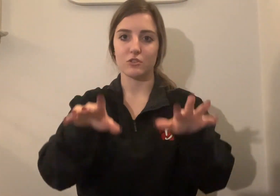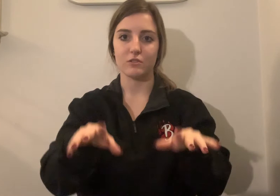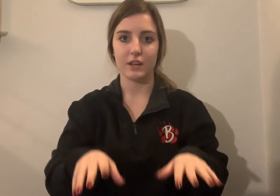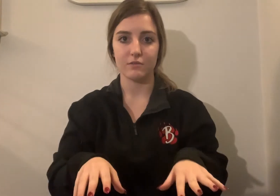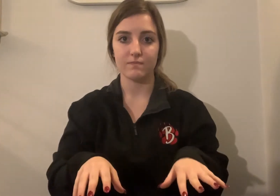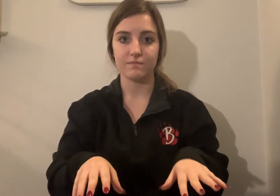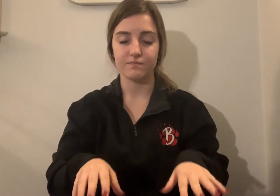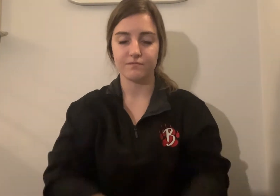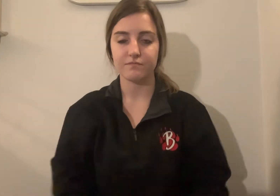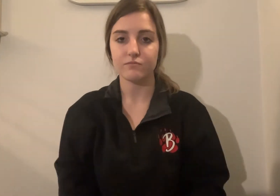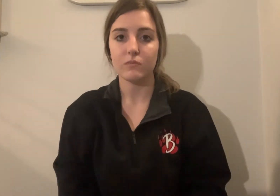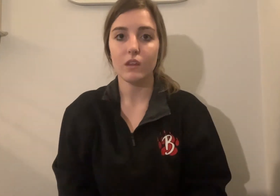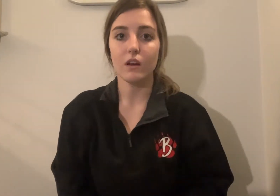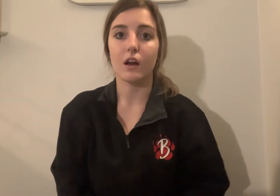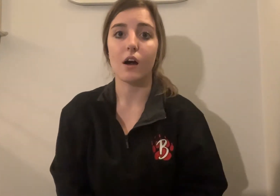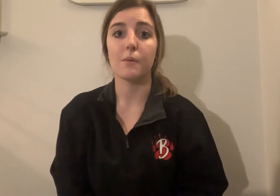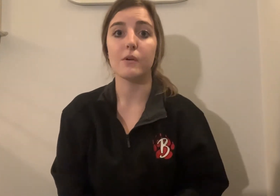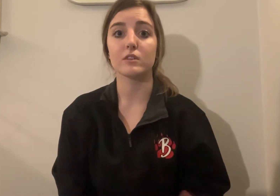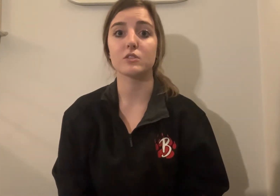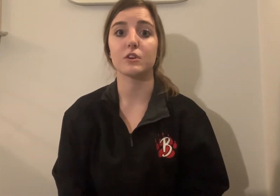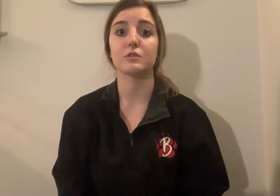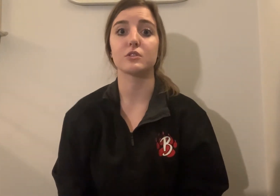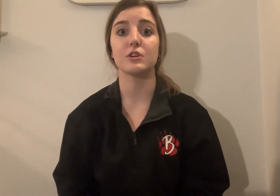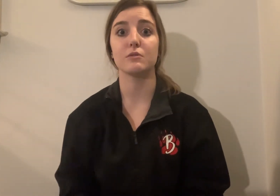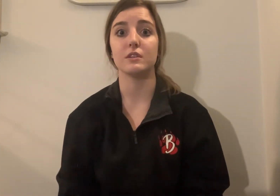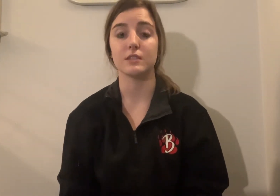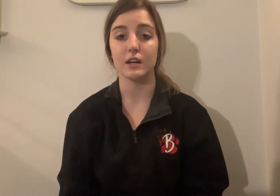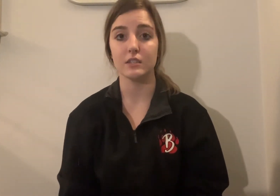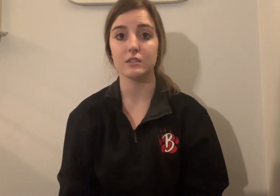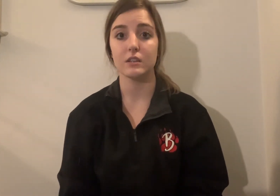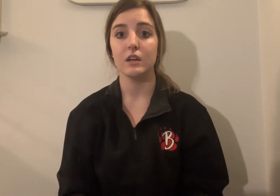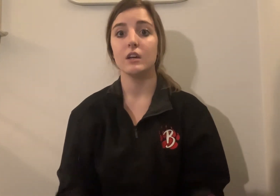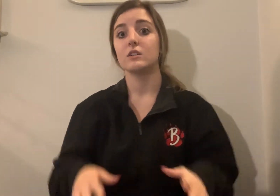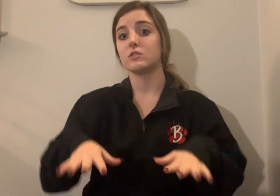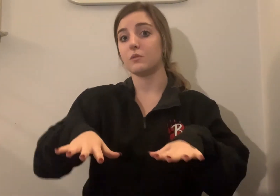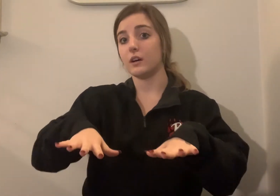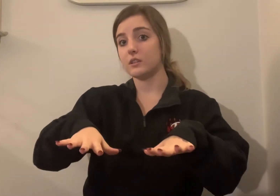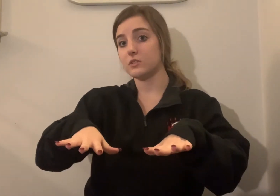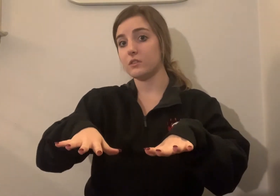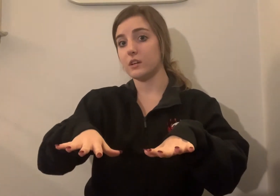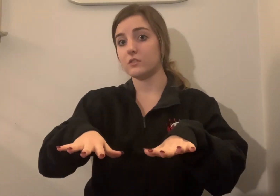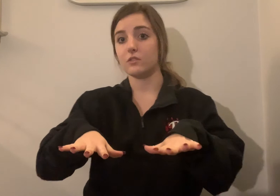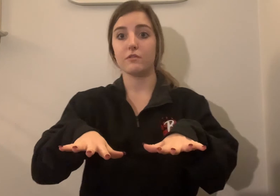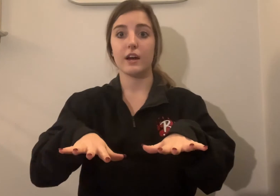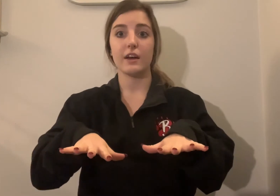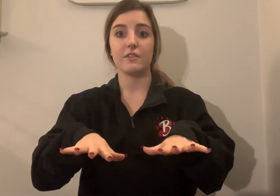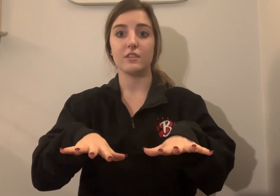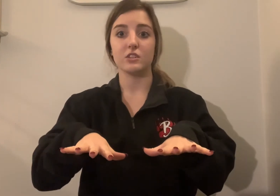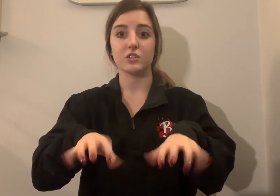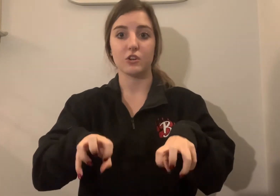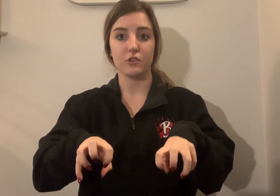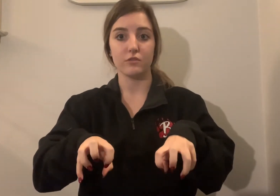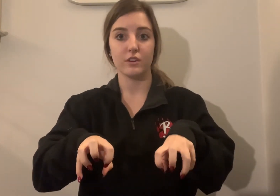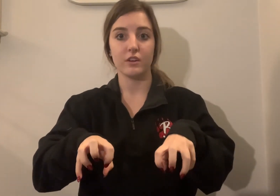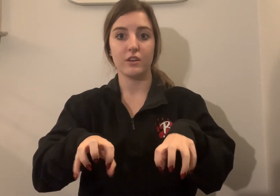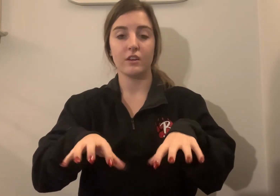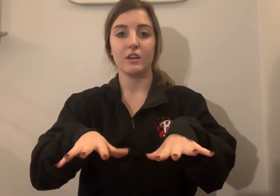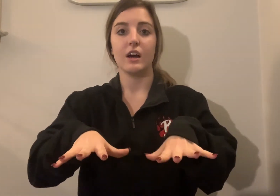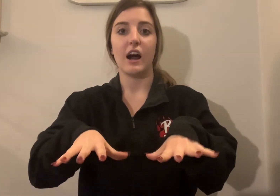down. Also to go with snow is ice. So ice, your hands are flat and then they just curve.